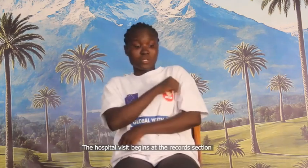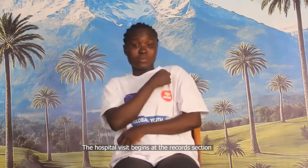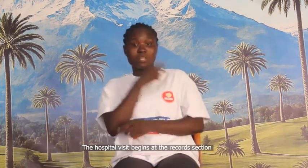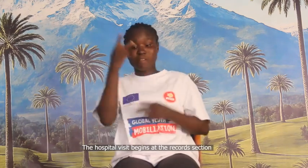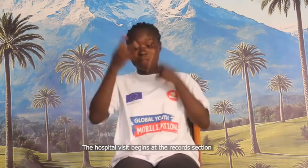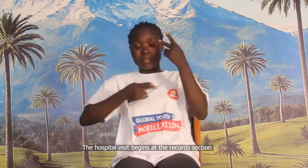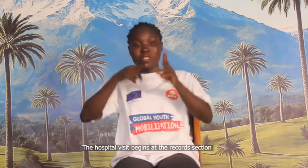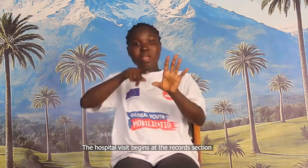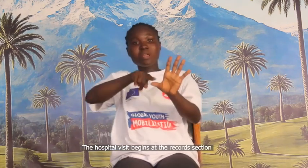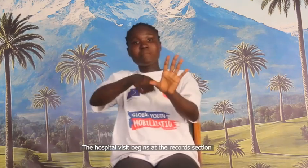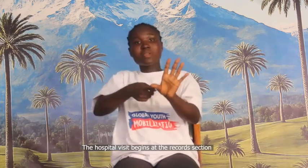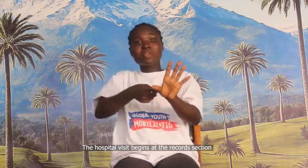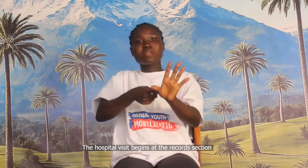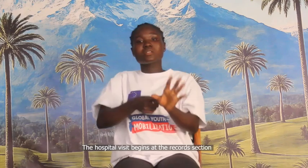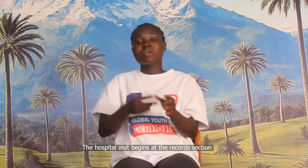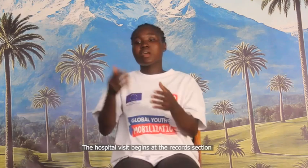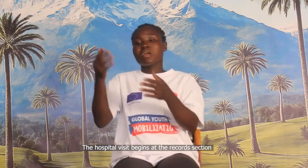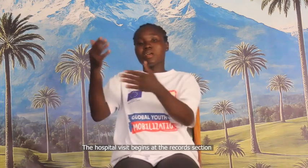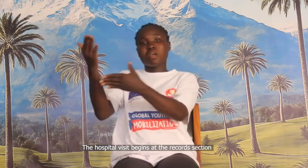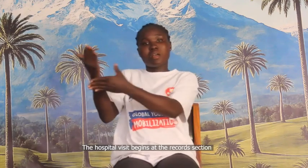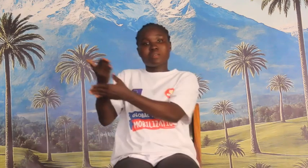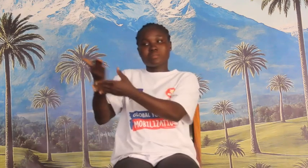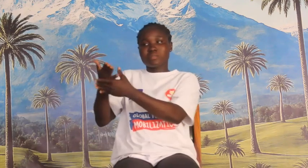The hospital visit begins at a record session,